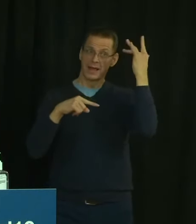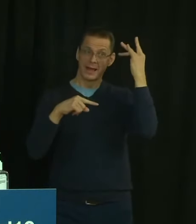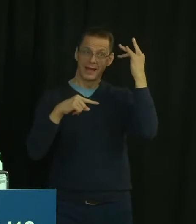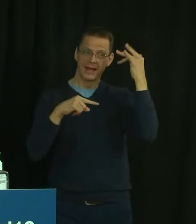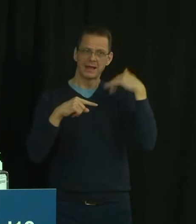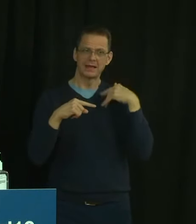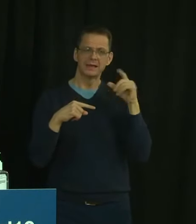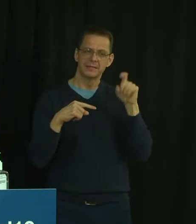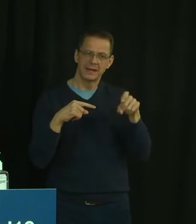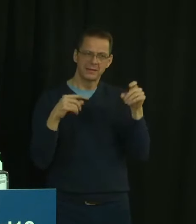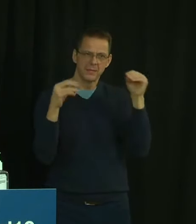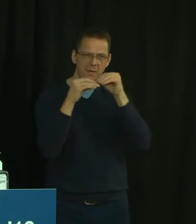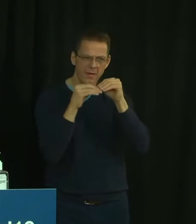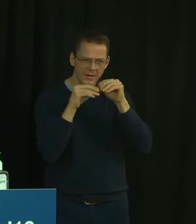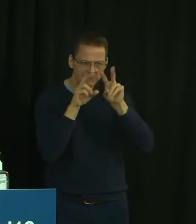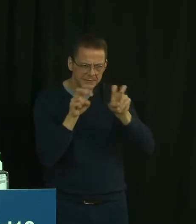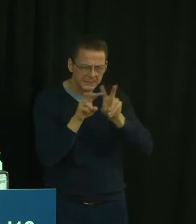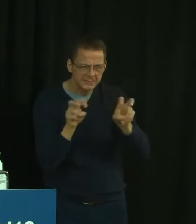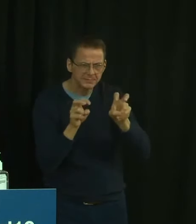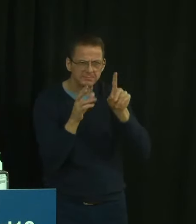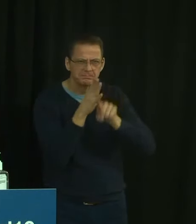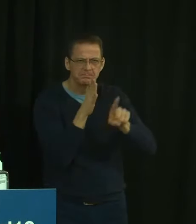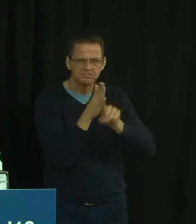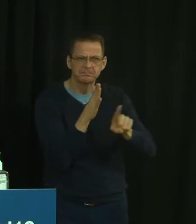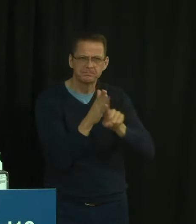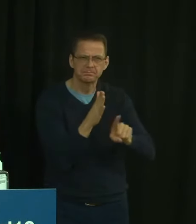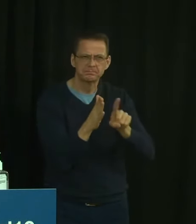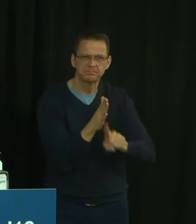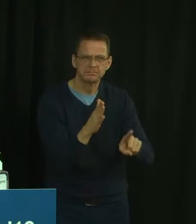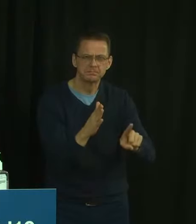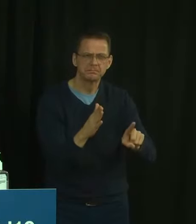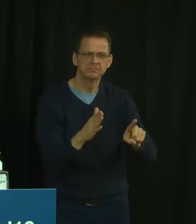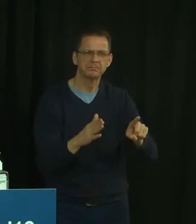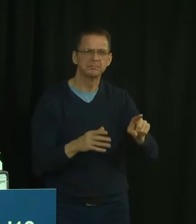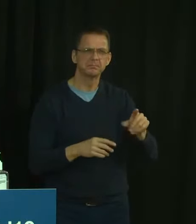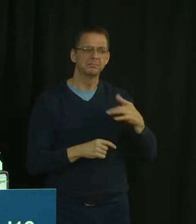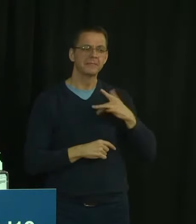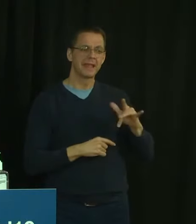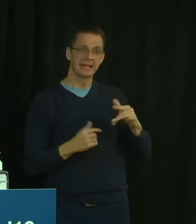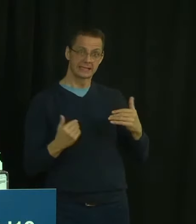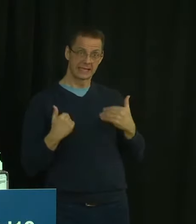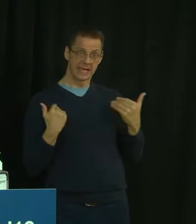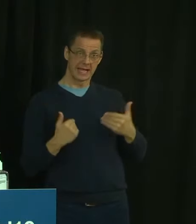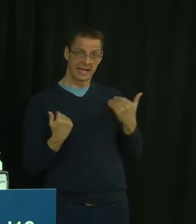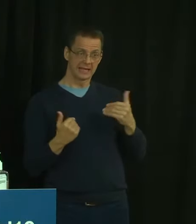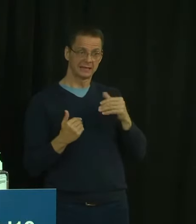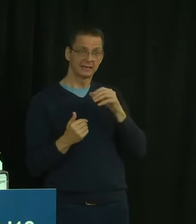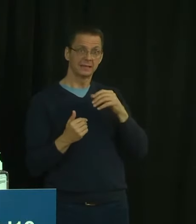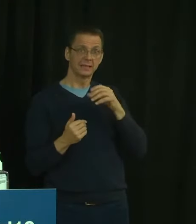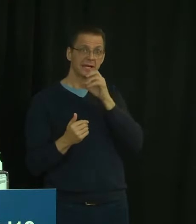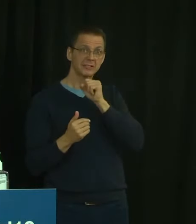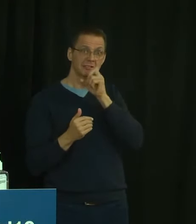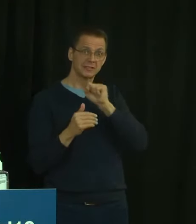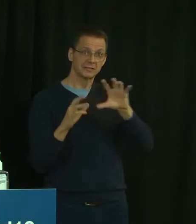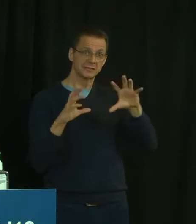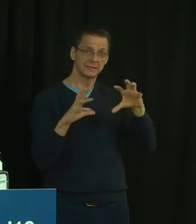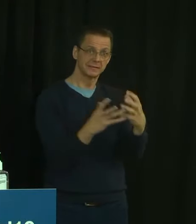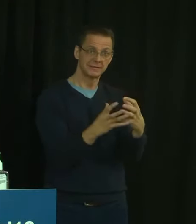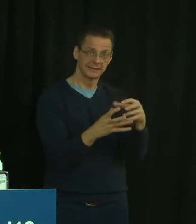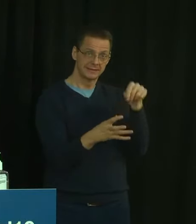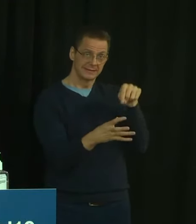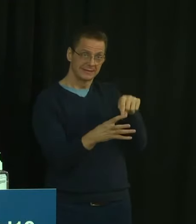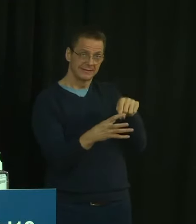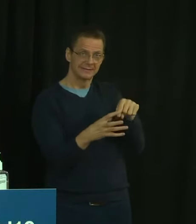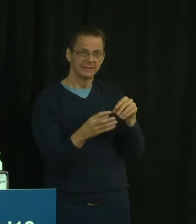in younger age groups who are not at as high a risk. Of course, everyone has some risk of having severe